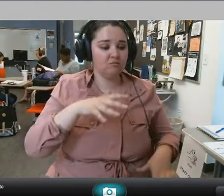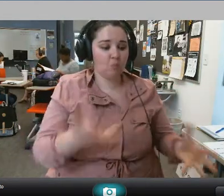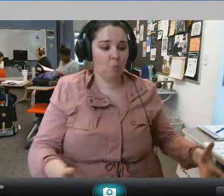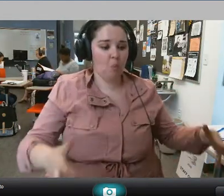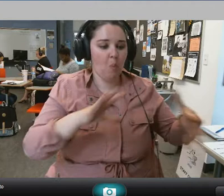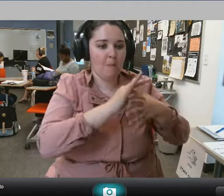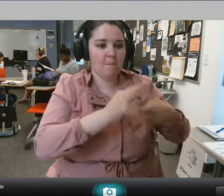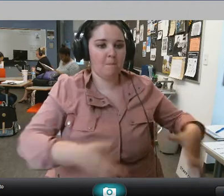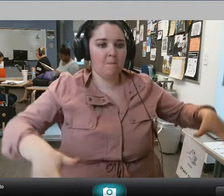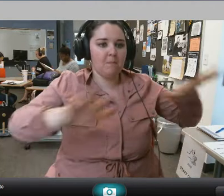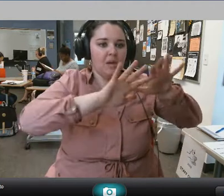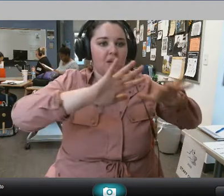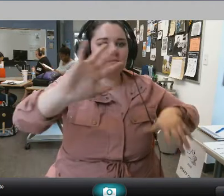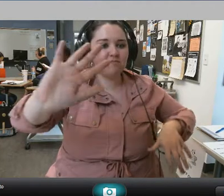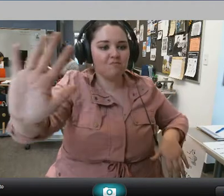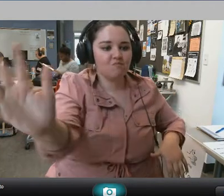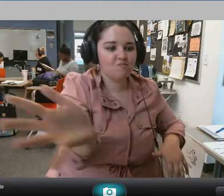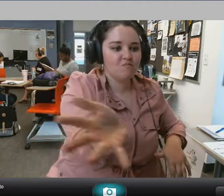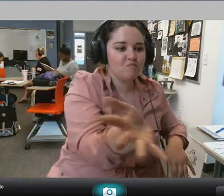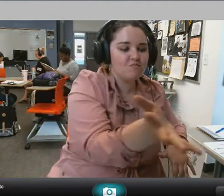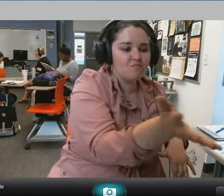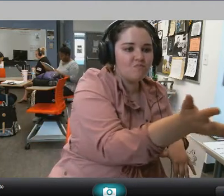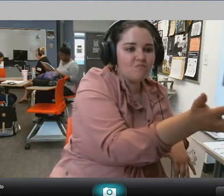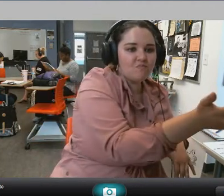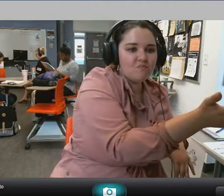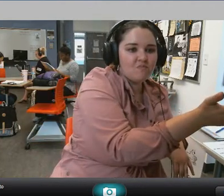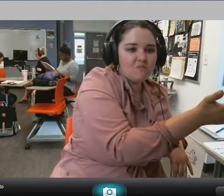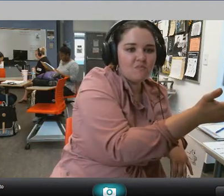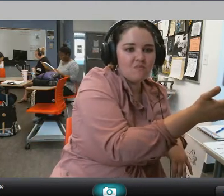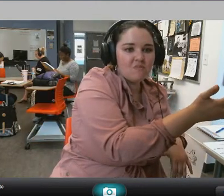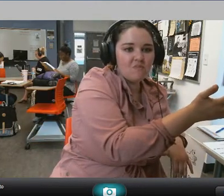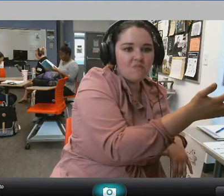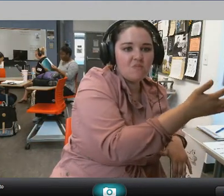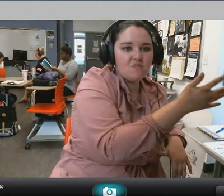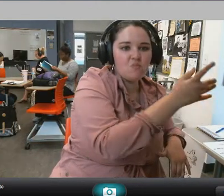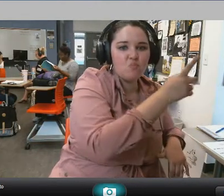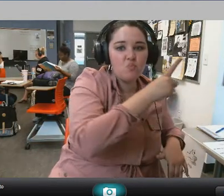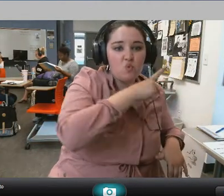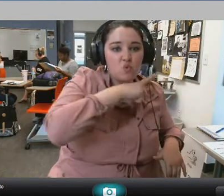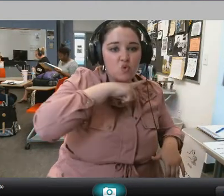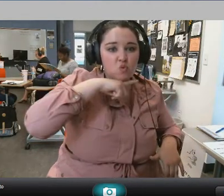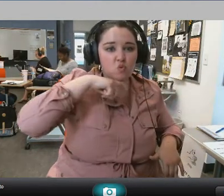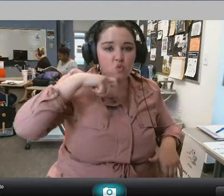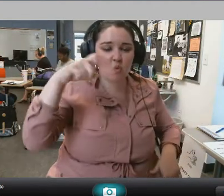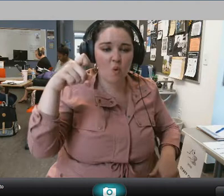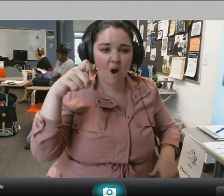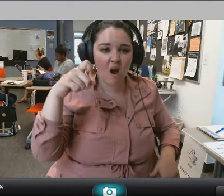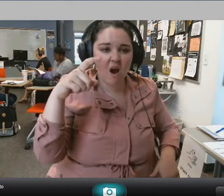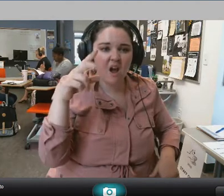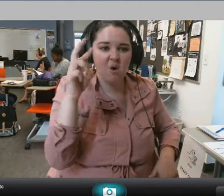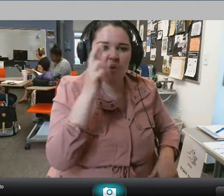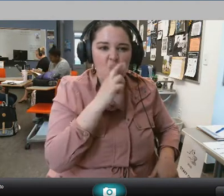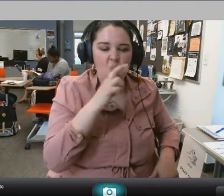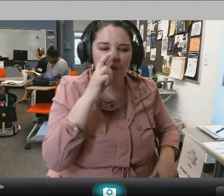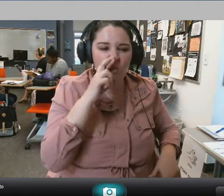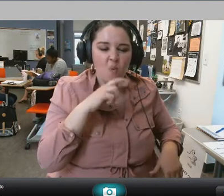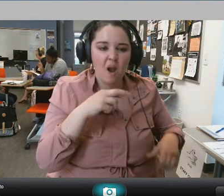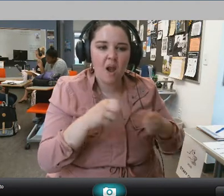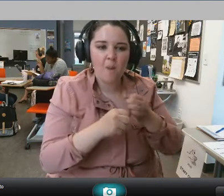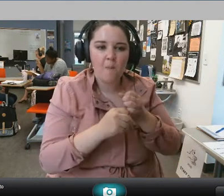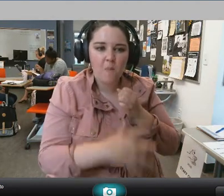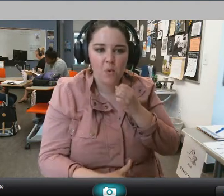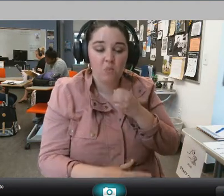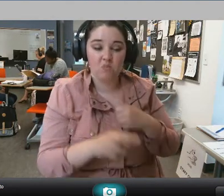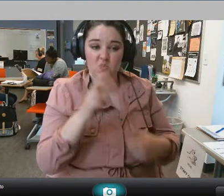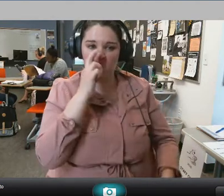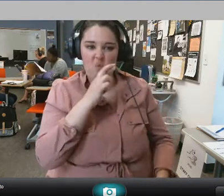and sweep off handfuls of dried dung of rats. These rats were